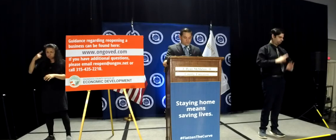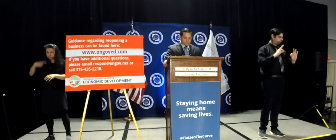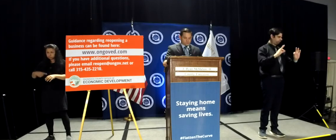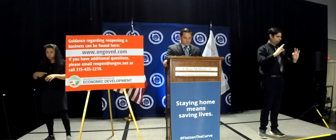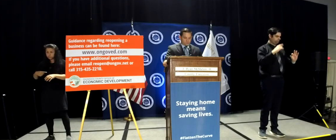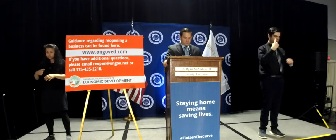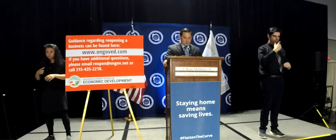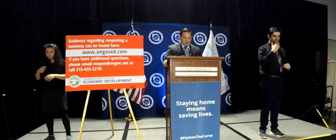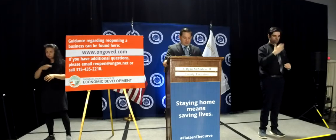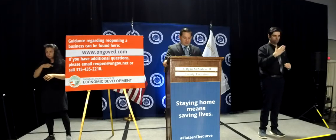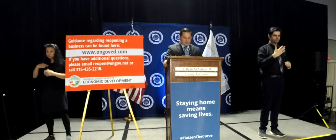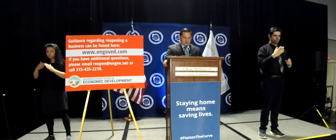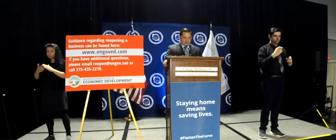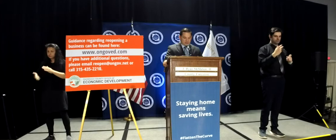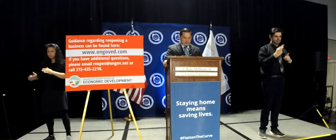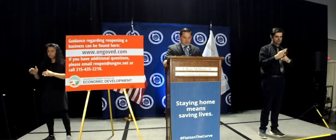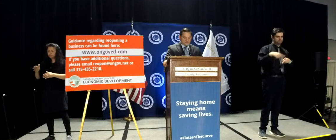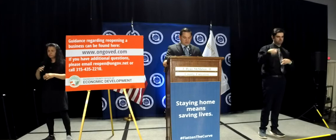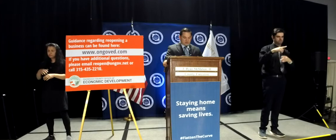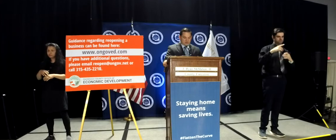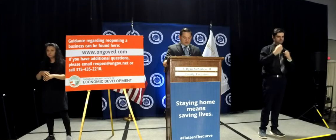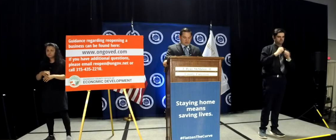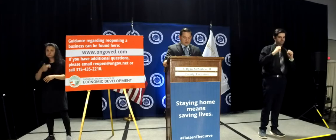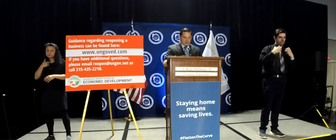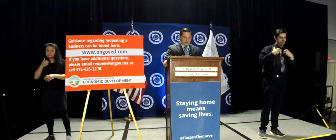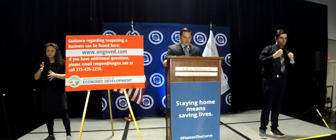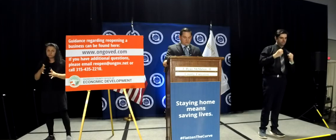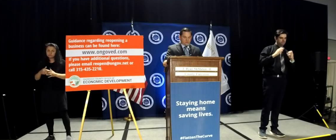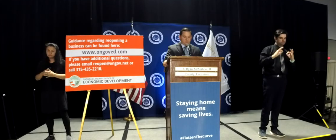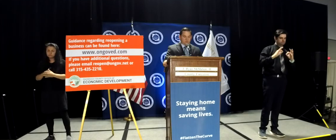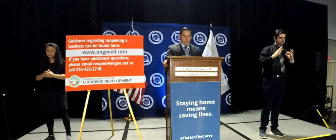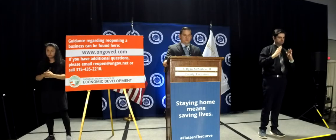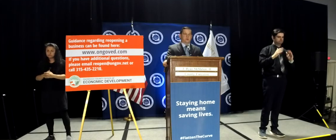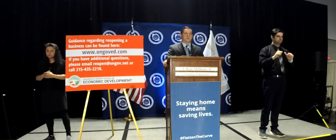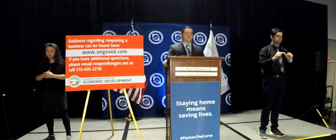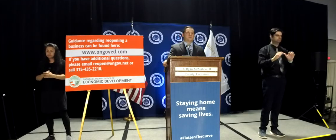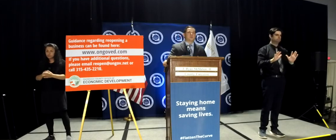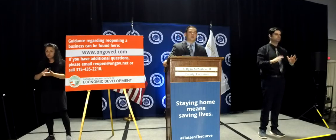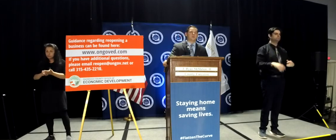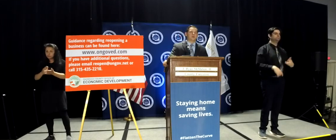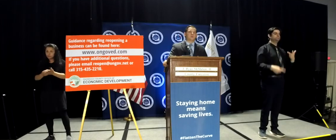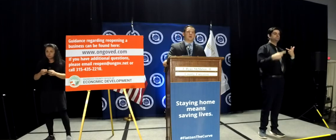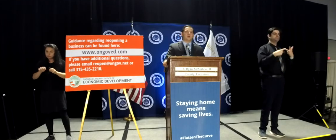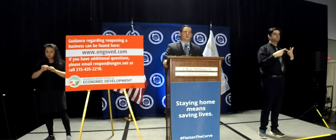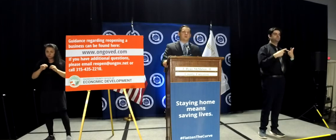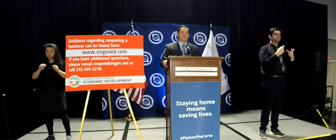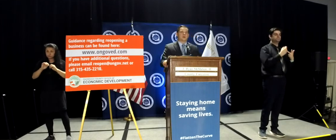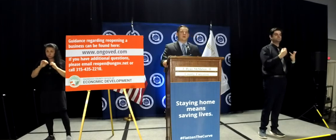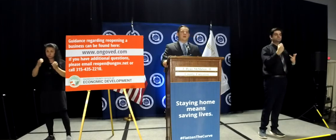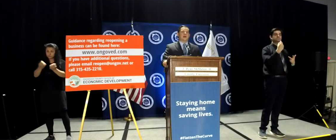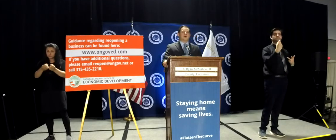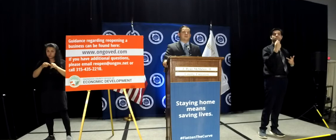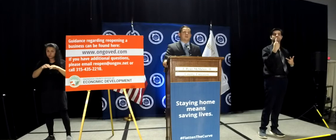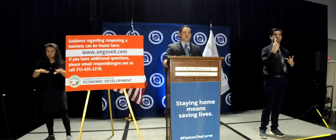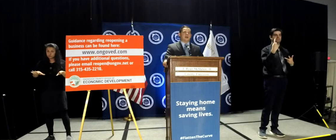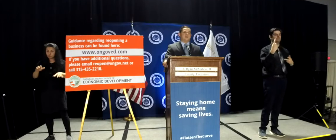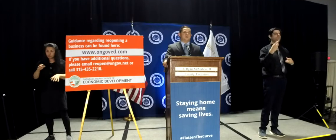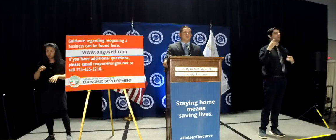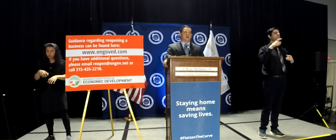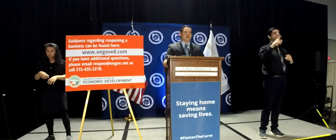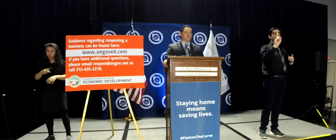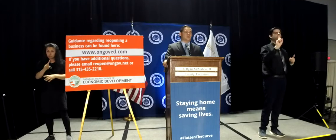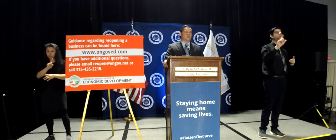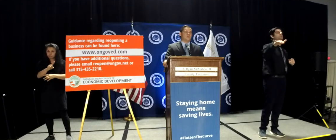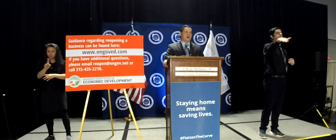healthy. And that leaves 11 from community spread. So our community spread numbers right now are 7-day